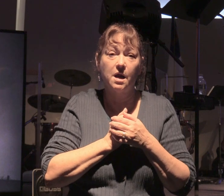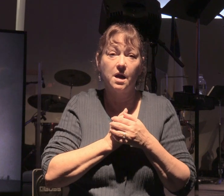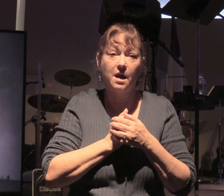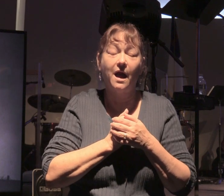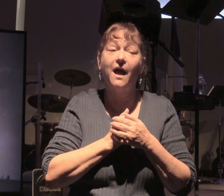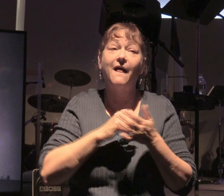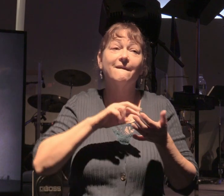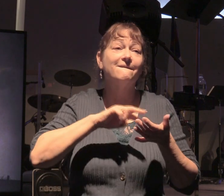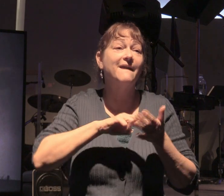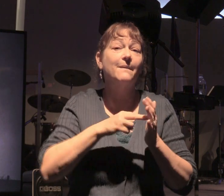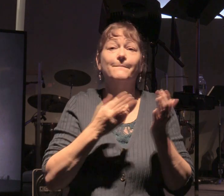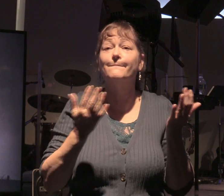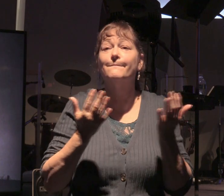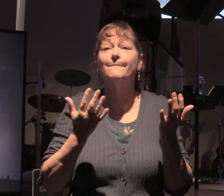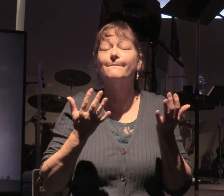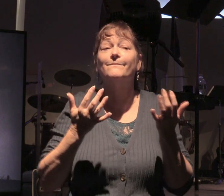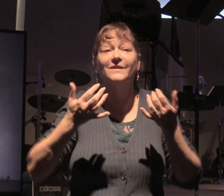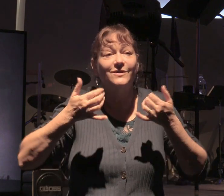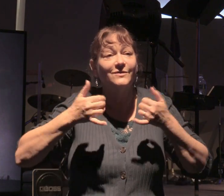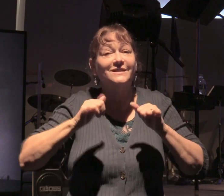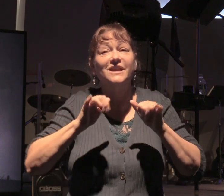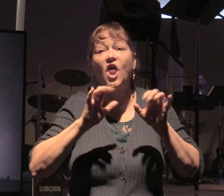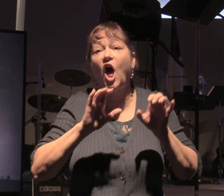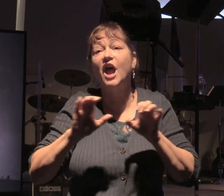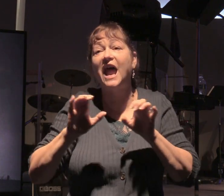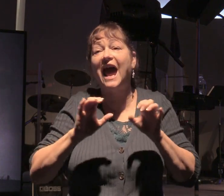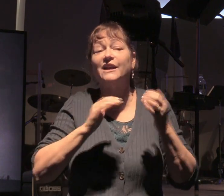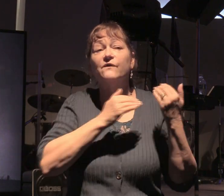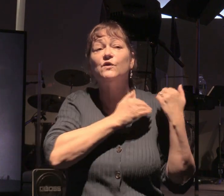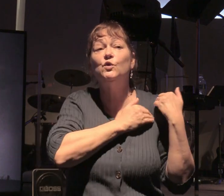And that means you're still on active duty.